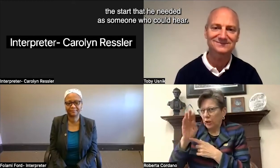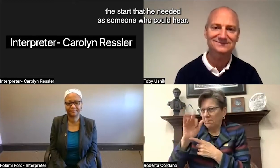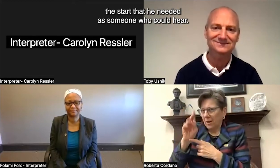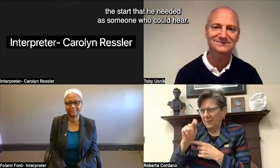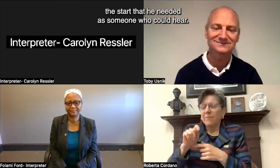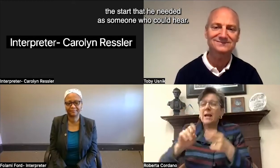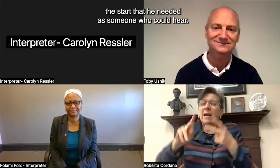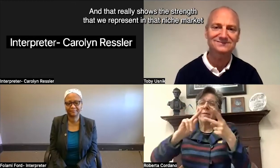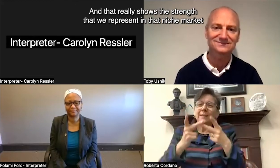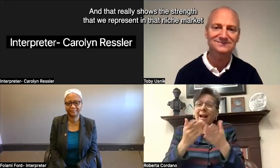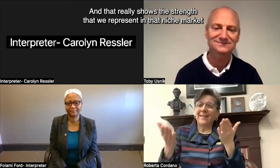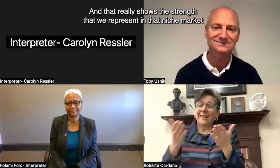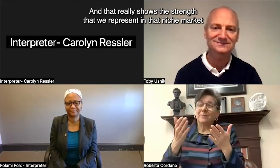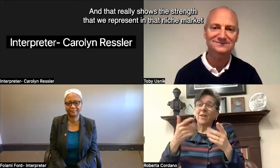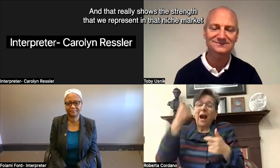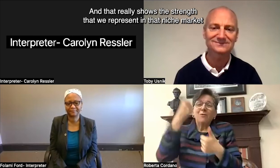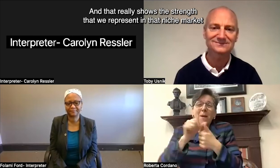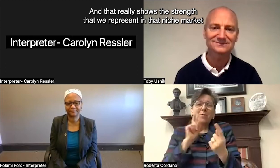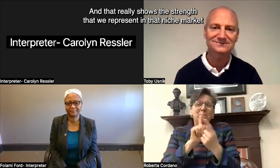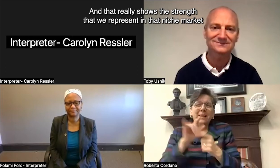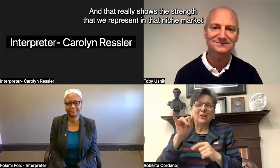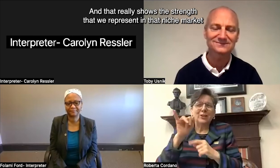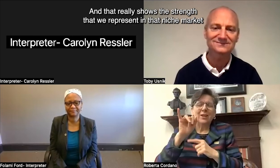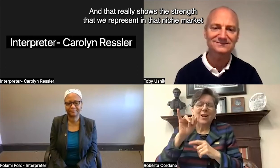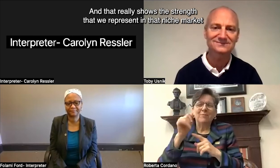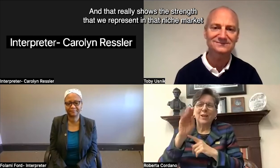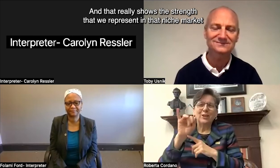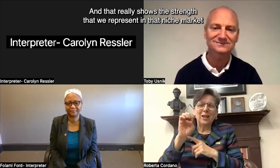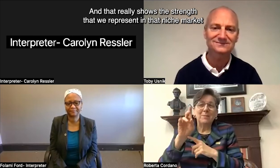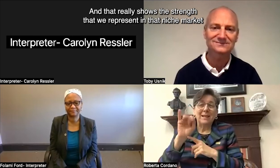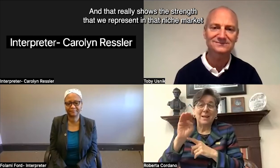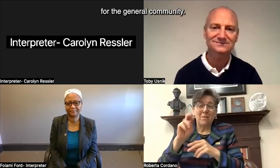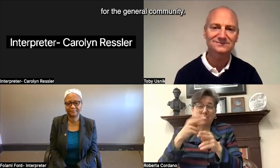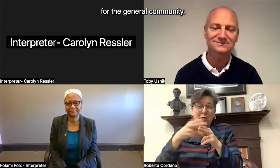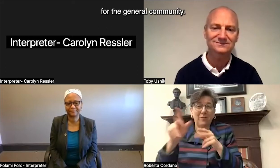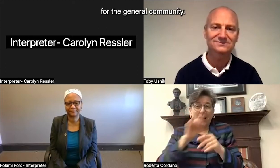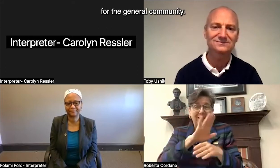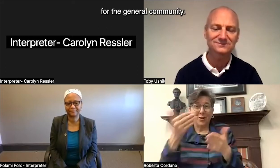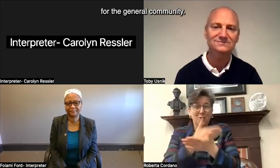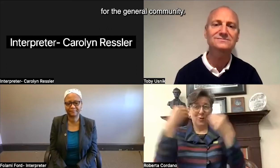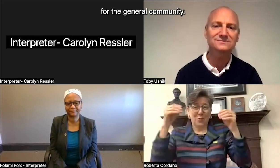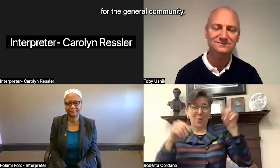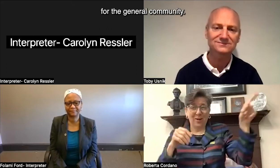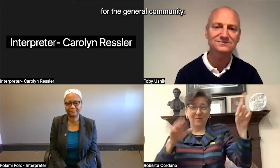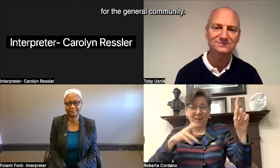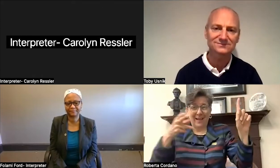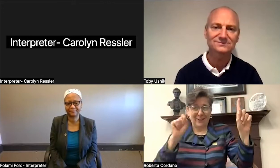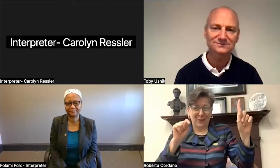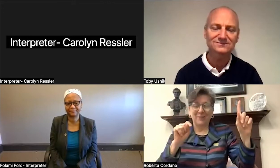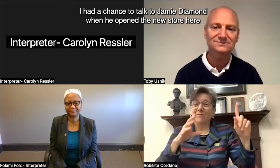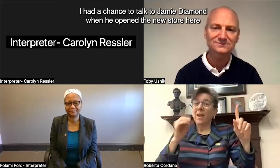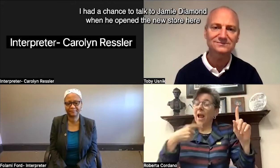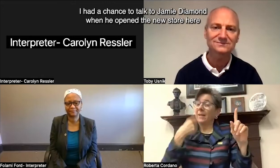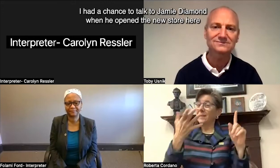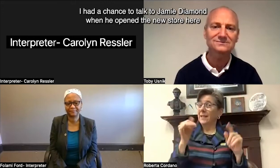that really shows the strength that we represent in that niche market for the general community. I had a chance to